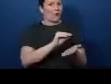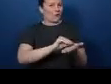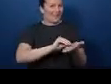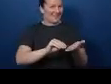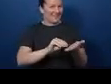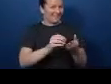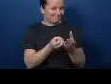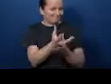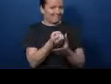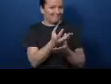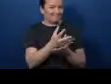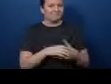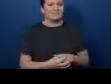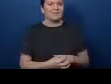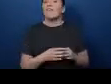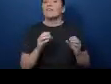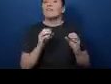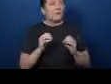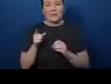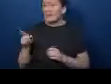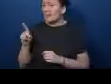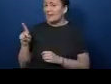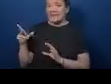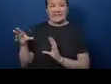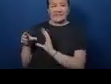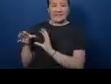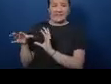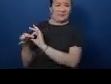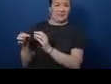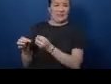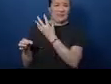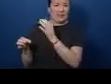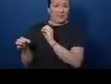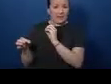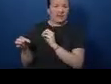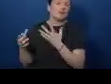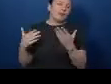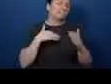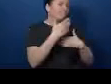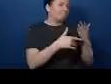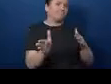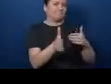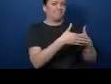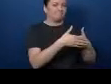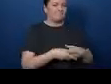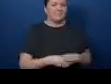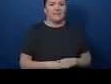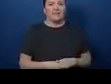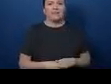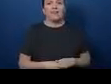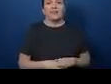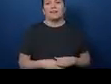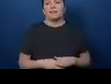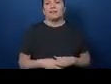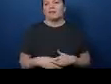Otherwise, we'll just conclude. And I just want to thank you a lot, because for me, your thoughts were really